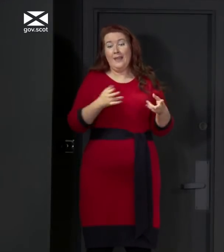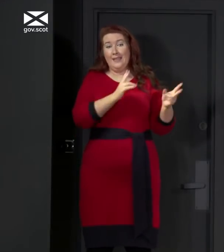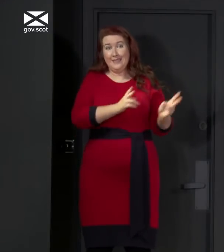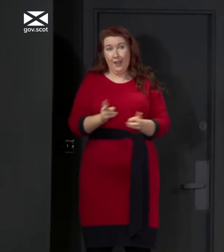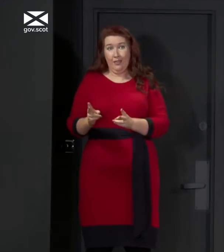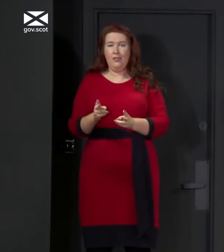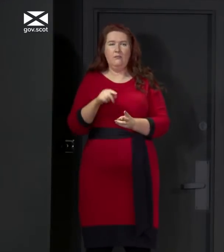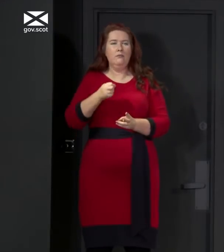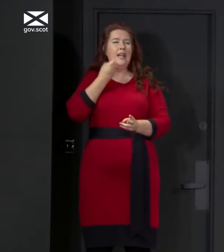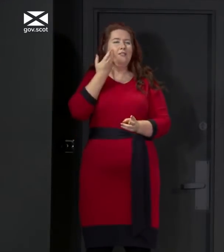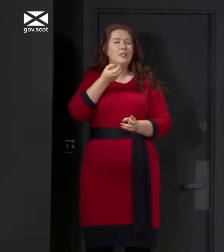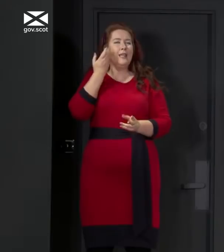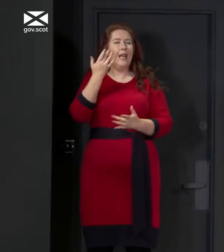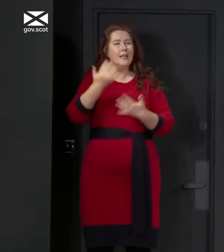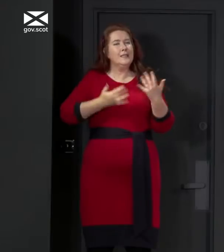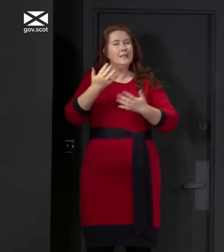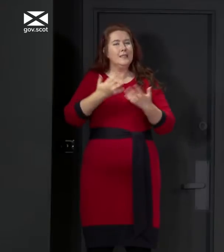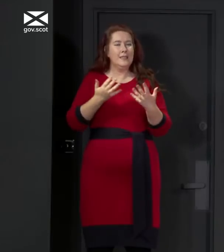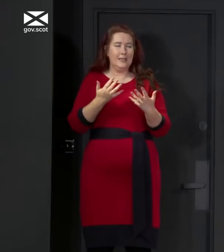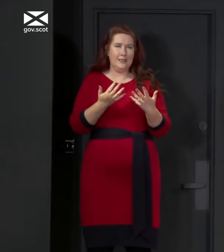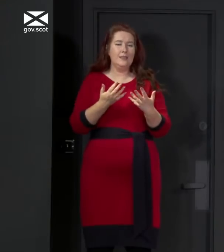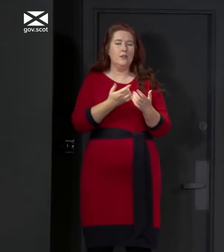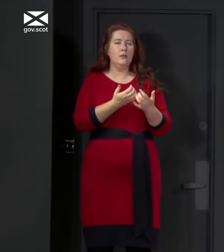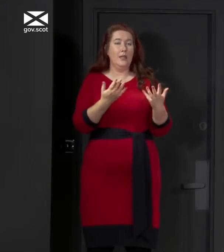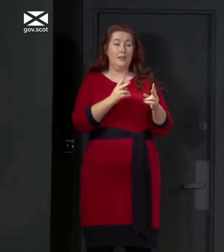under this daily measurement is now